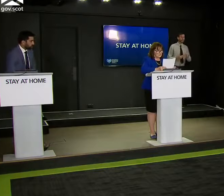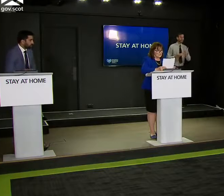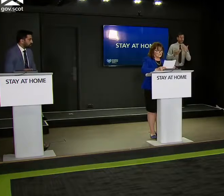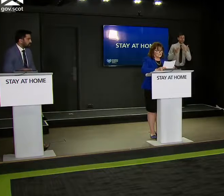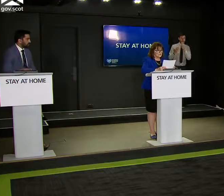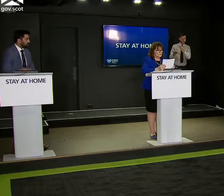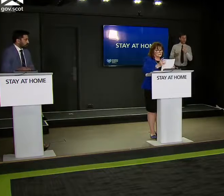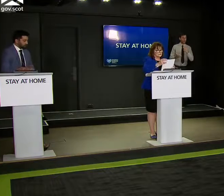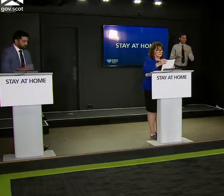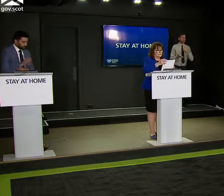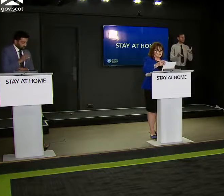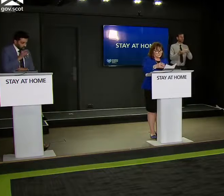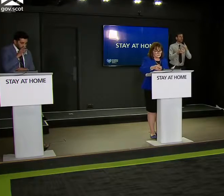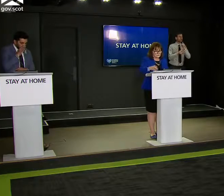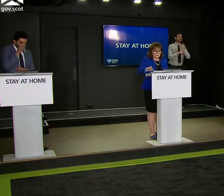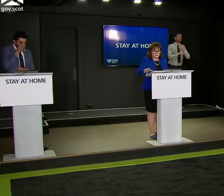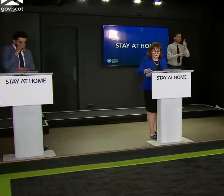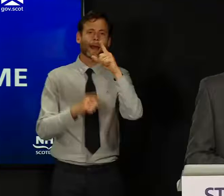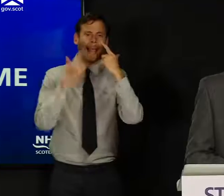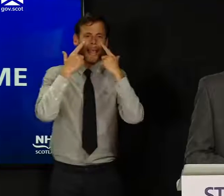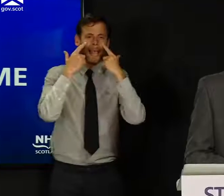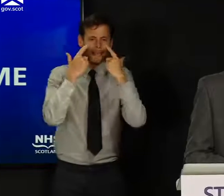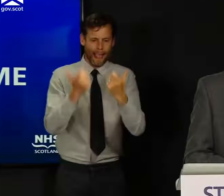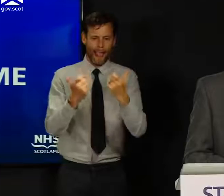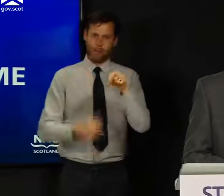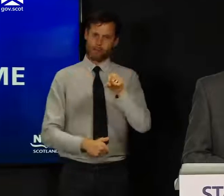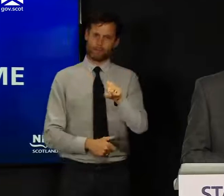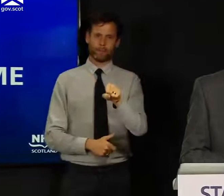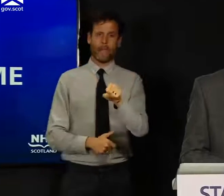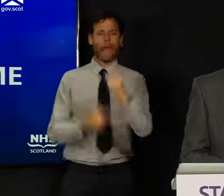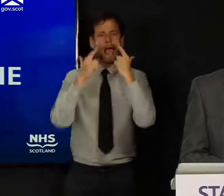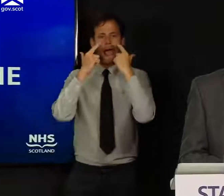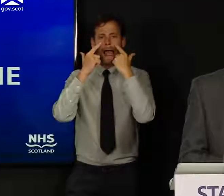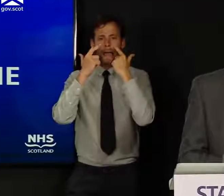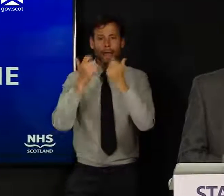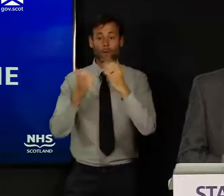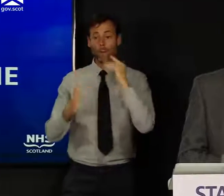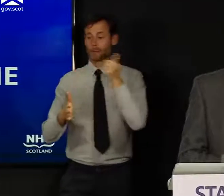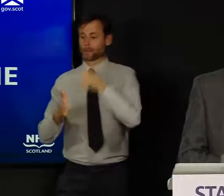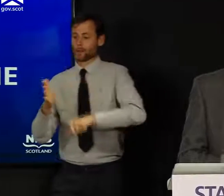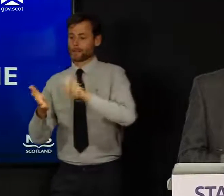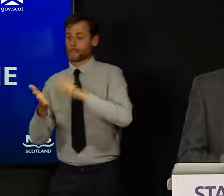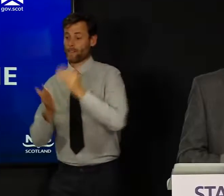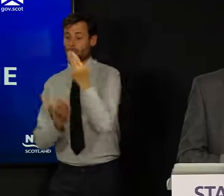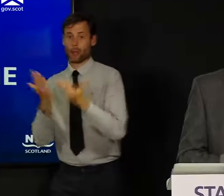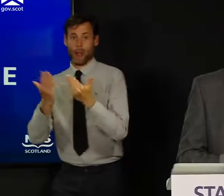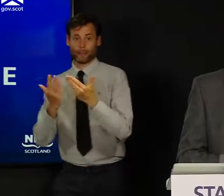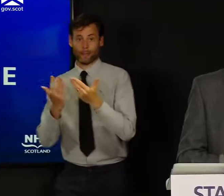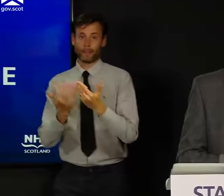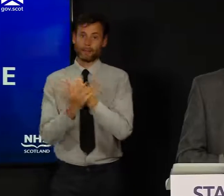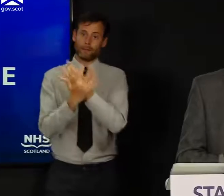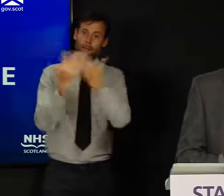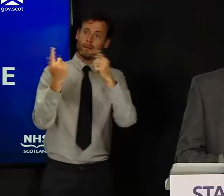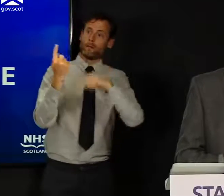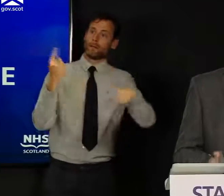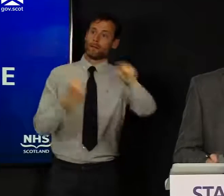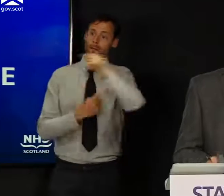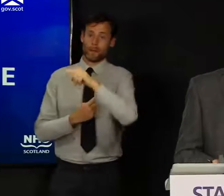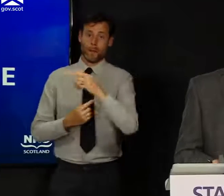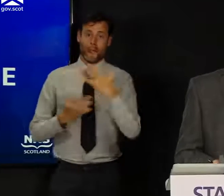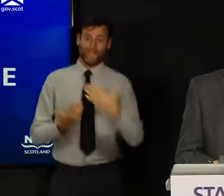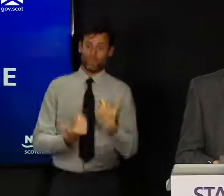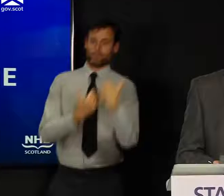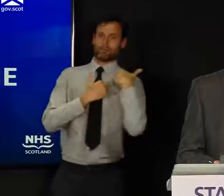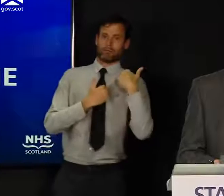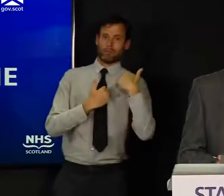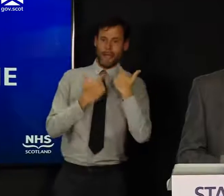on your point around carers. Since the onset of the coronavirus pandemic, the number of people who are in a caring role has